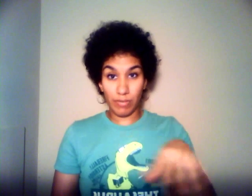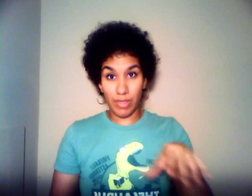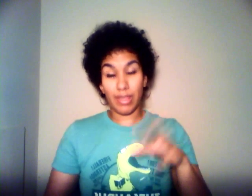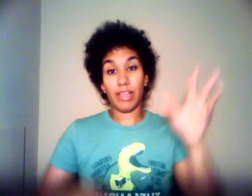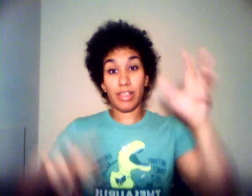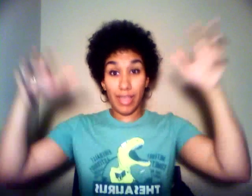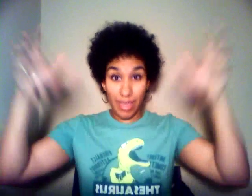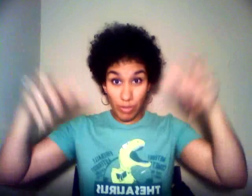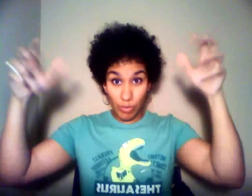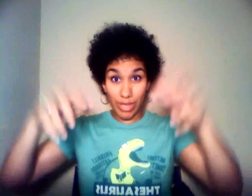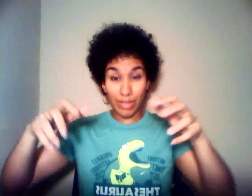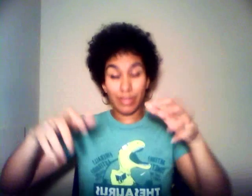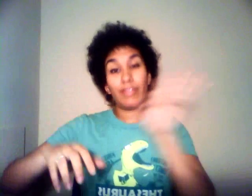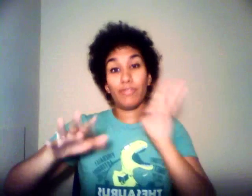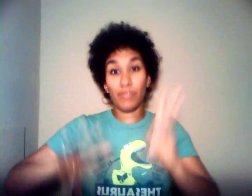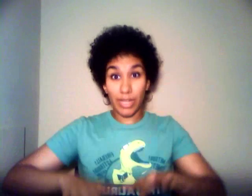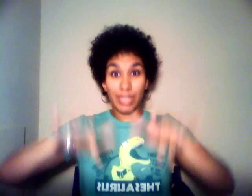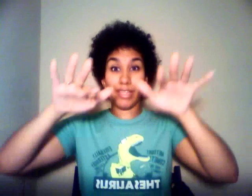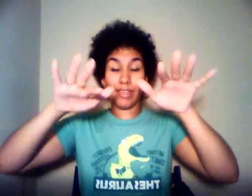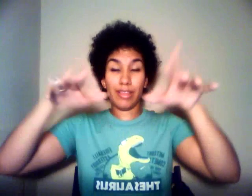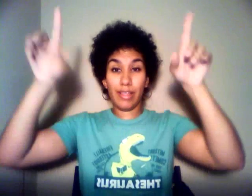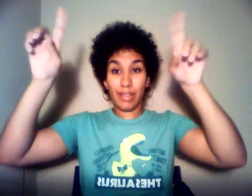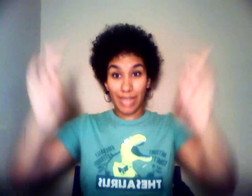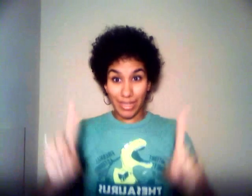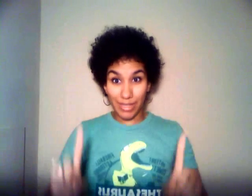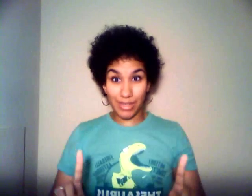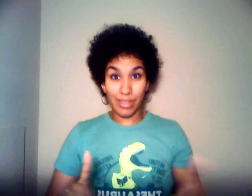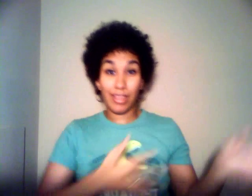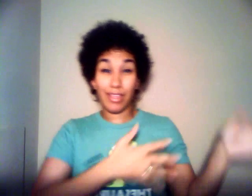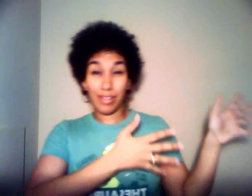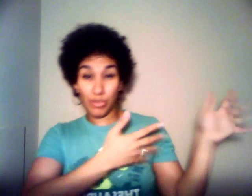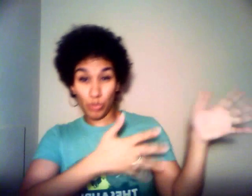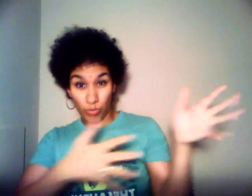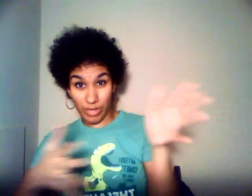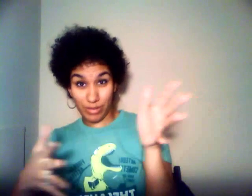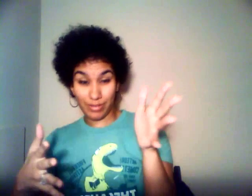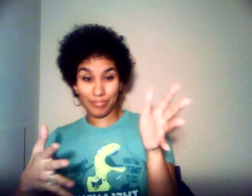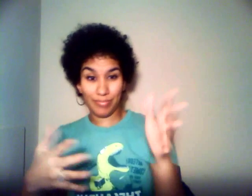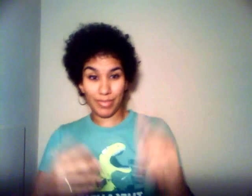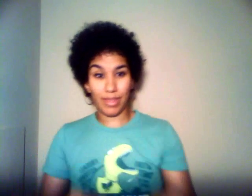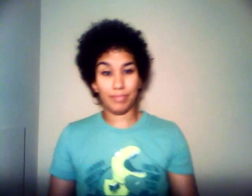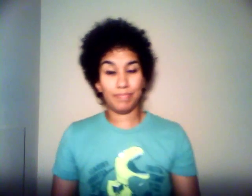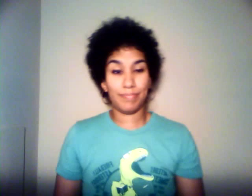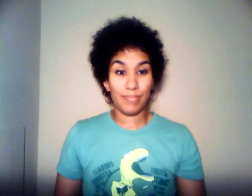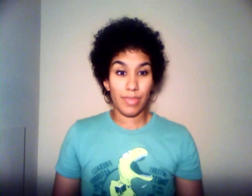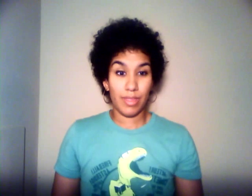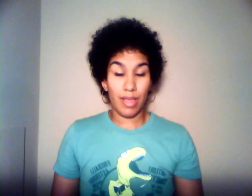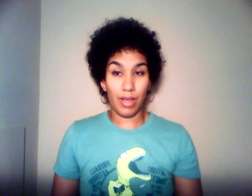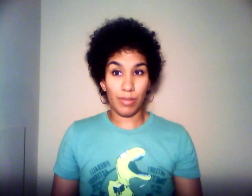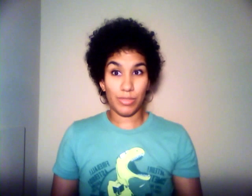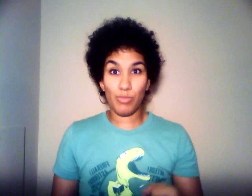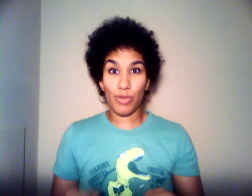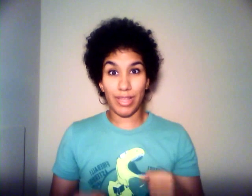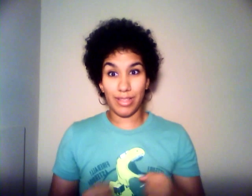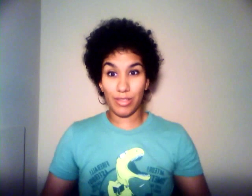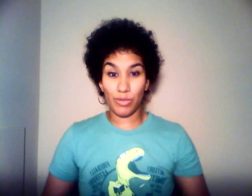these signs: heavy rain, flooding, lightning, storm wind. Okay. Two more signs: